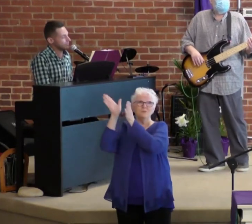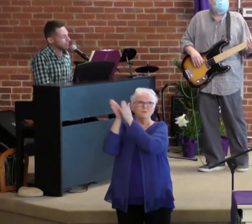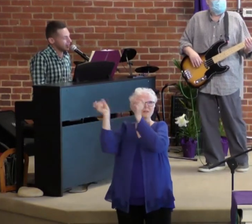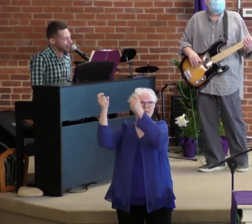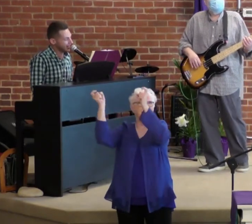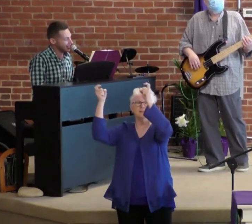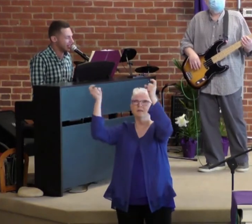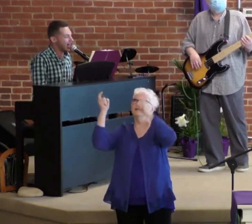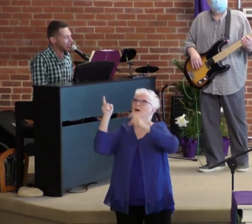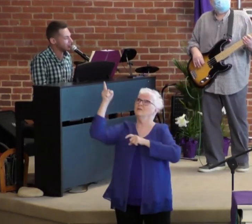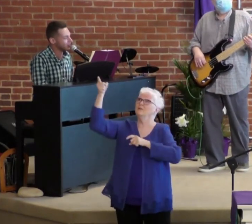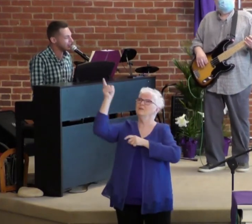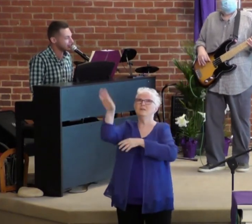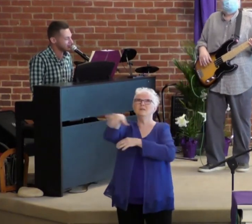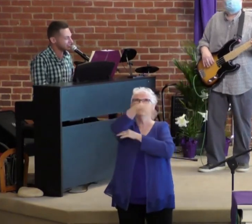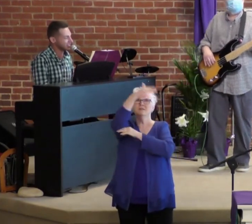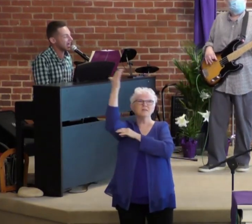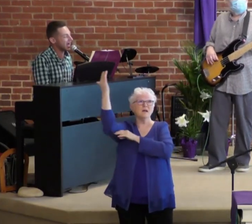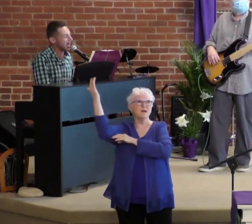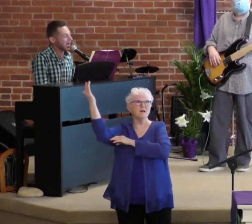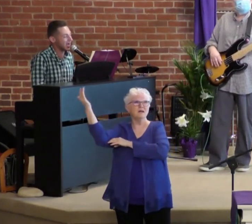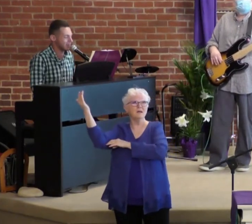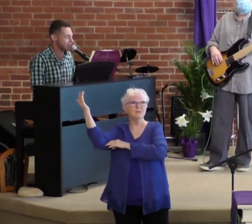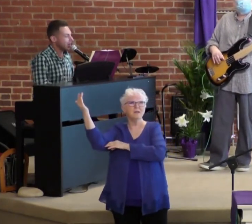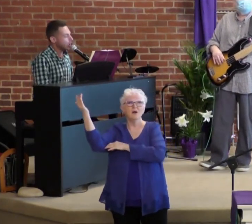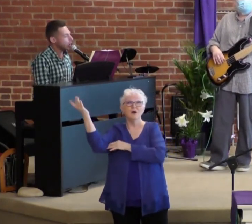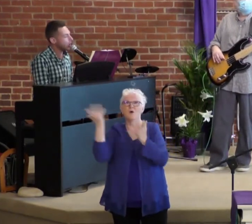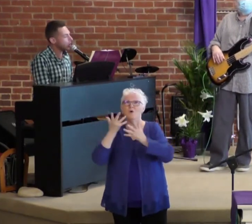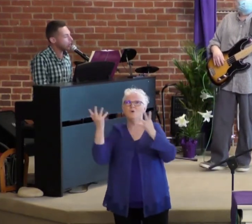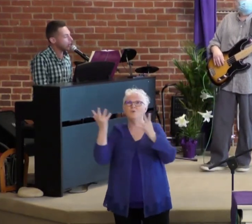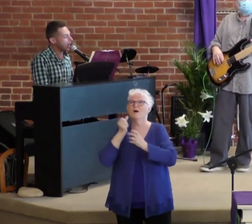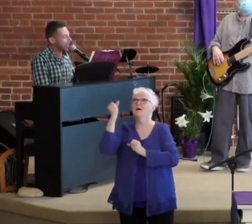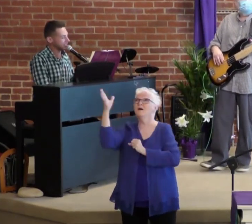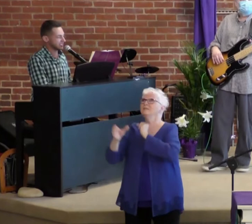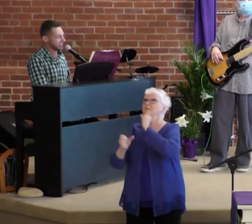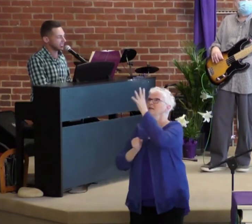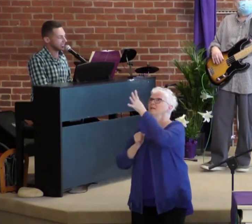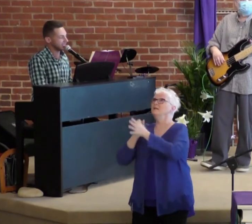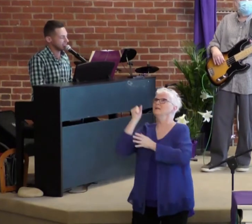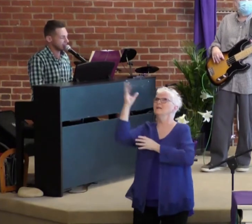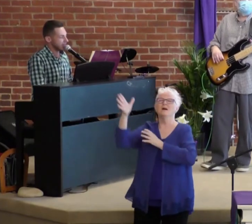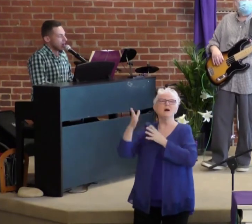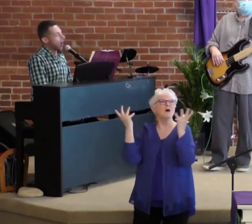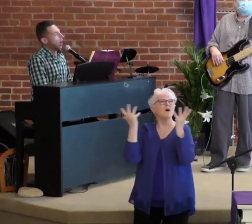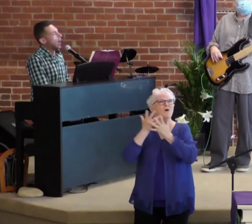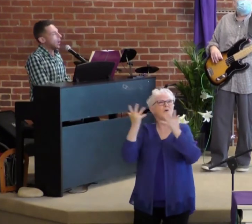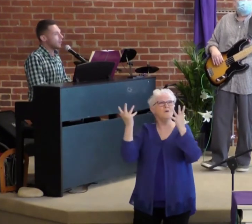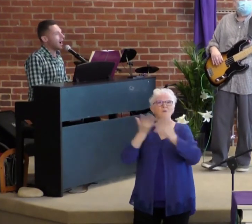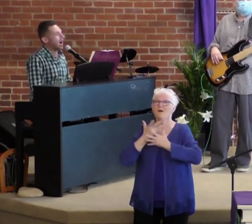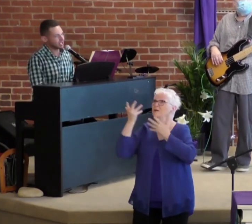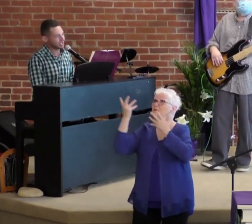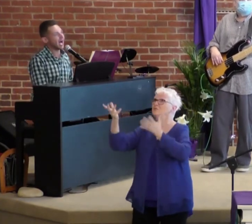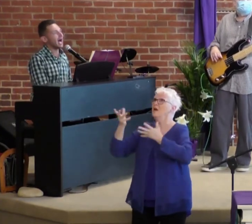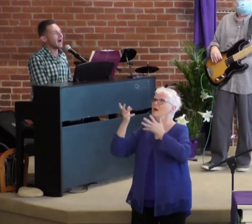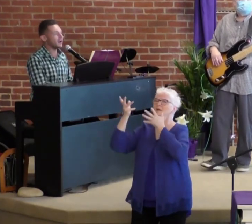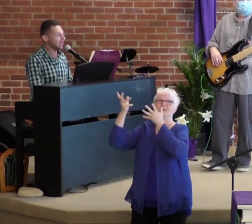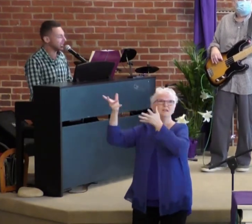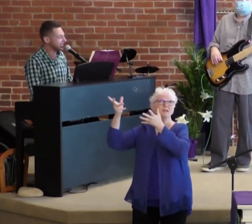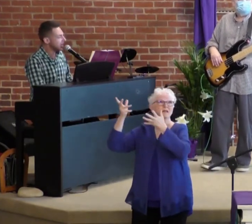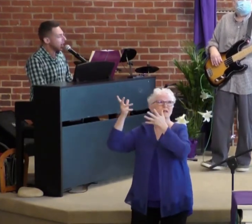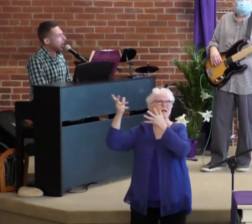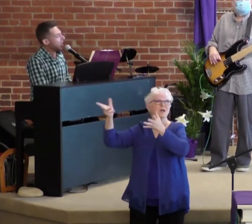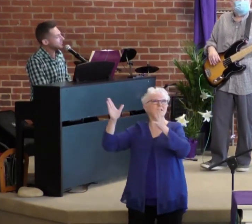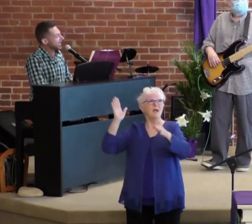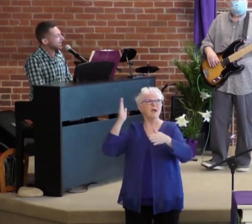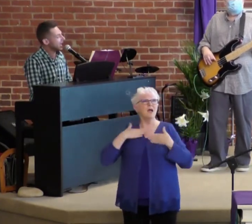that jubilee yonder in the skies. Oh, what singing, oh, what